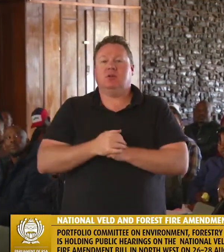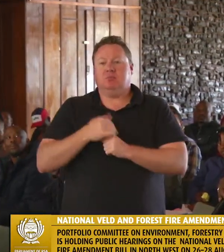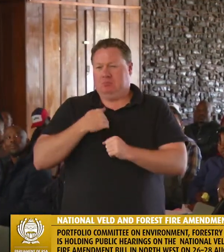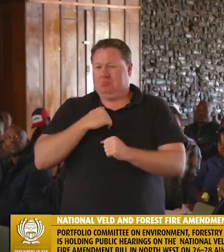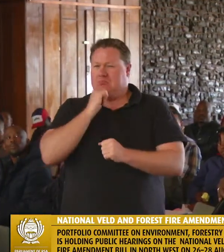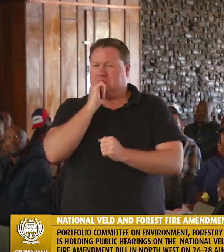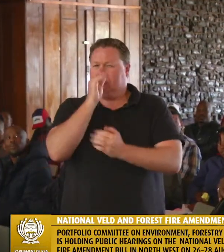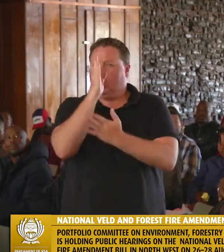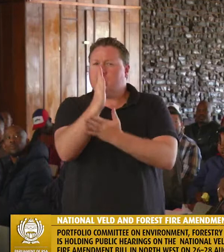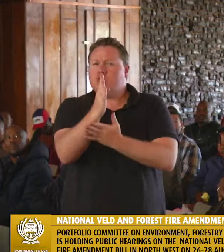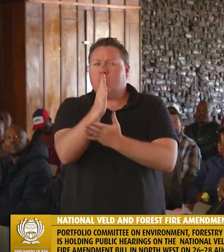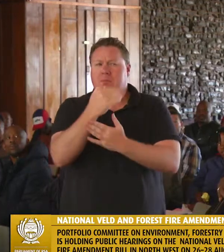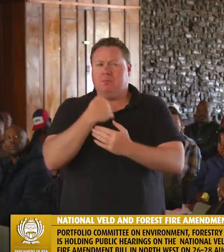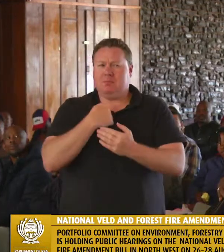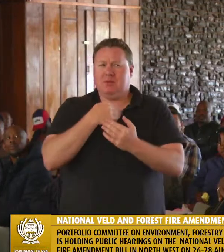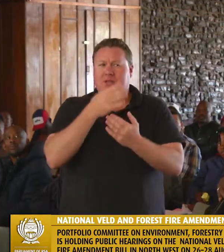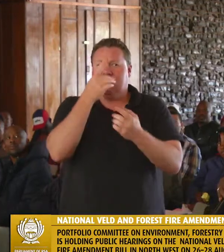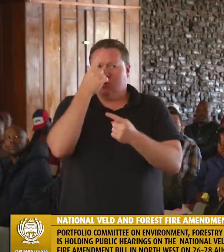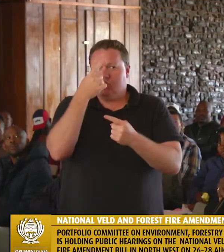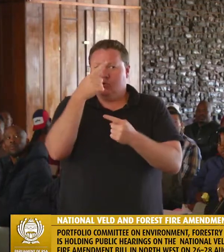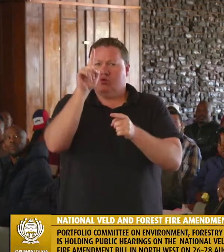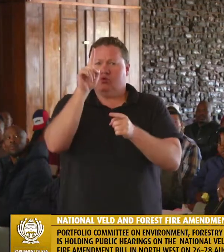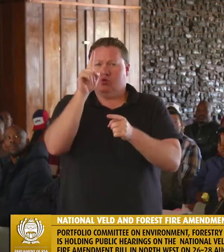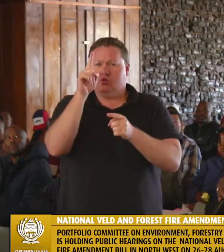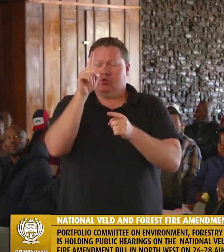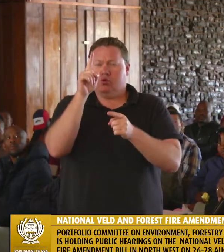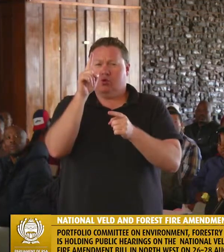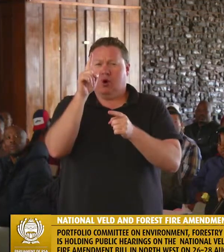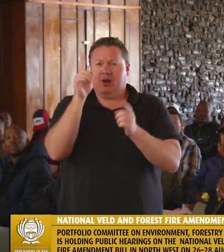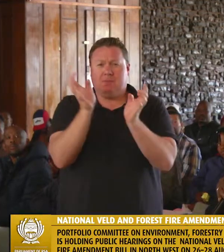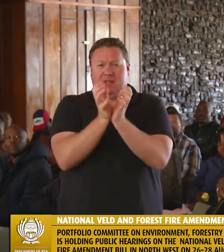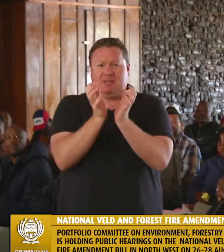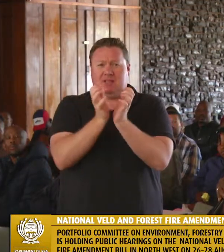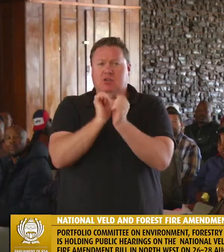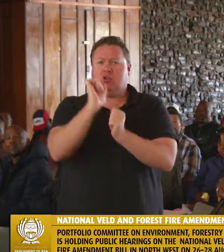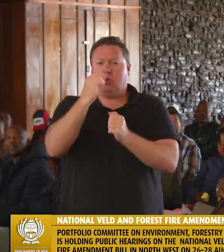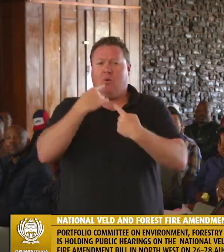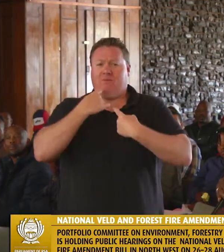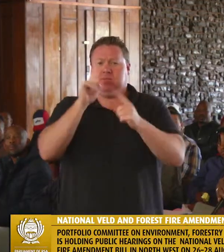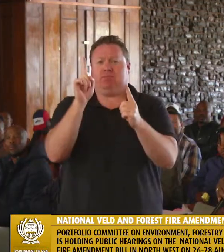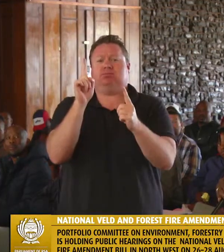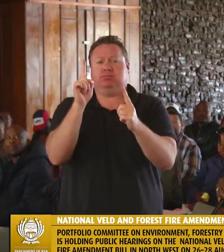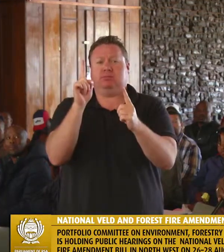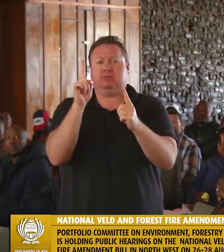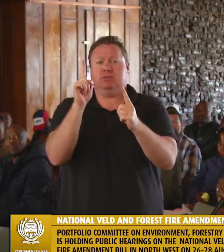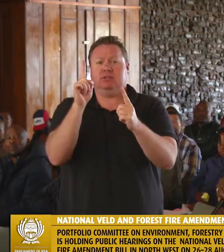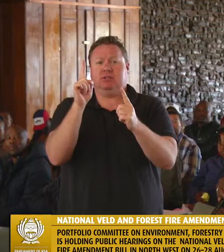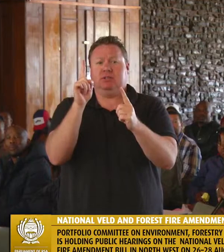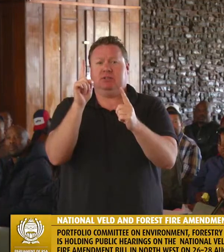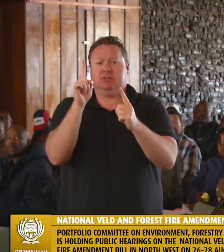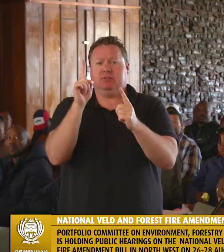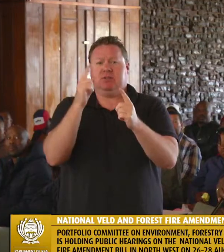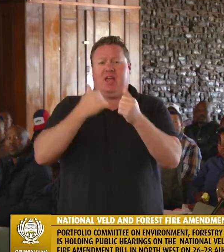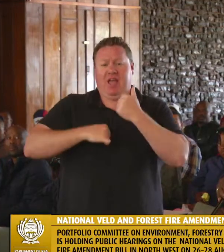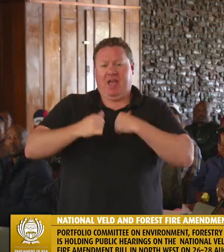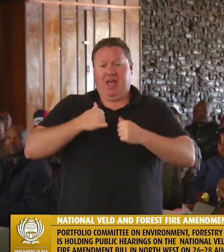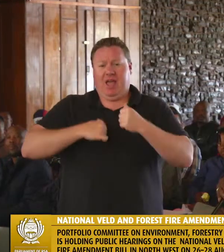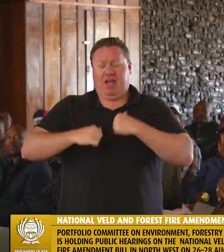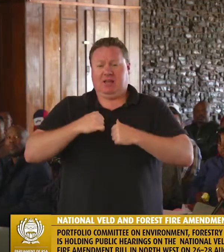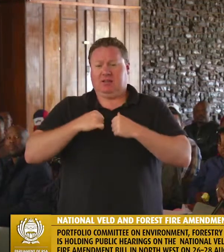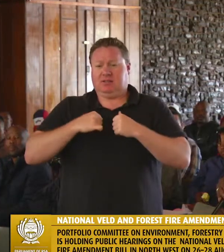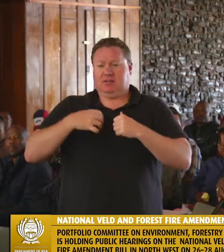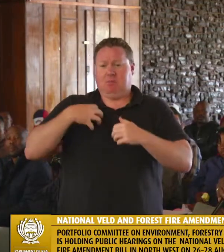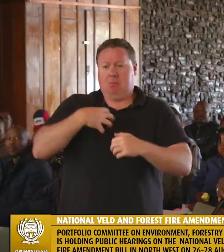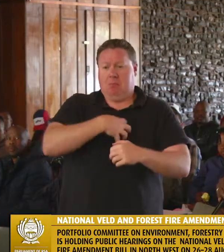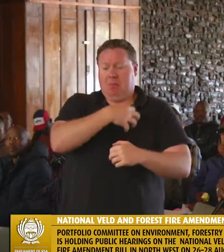sure whether I'm in the right meeting according to your articulation. The acting mayor from the